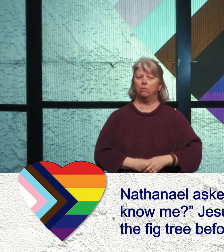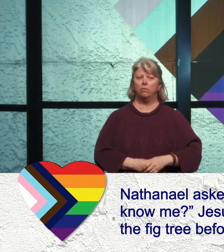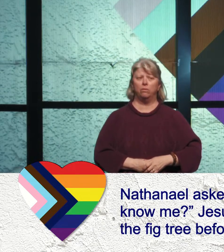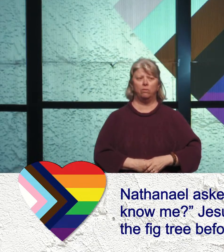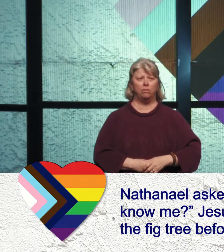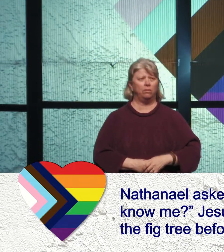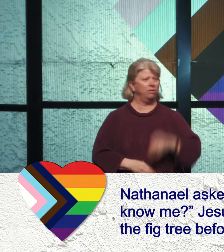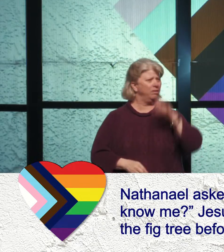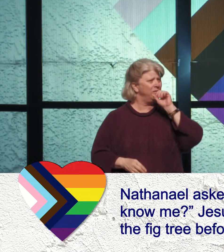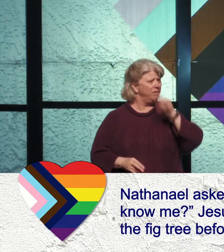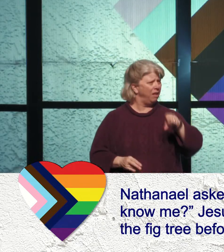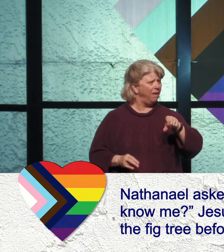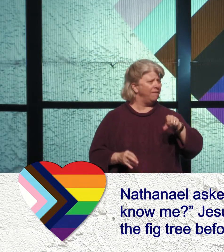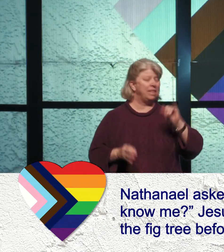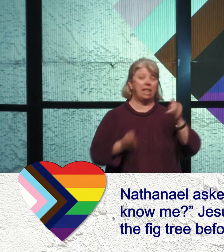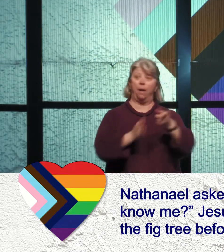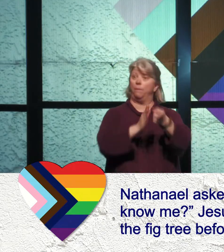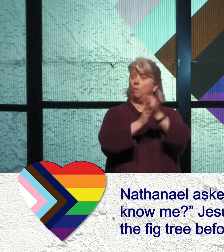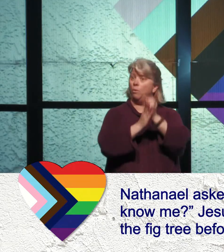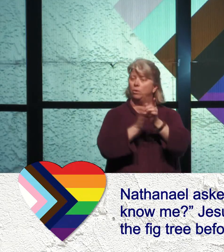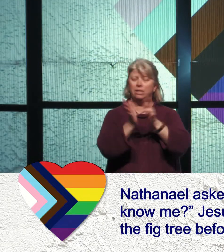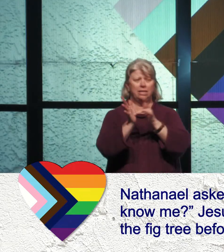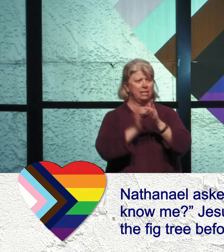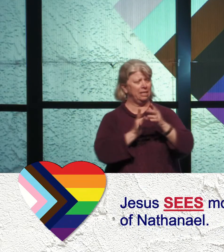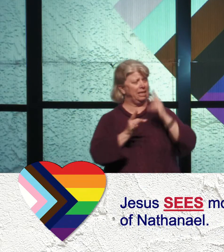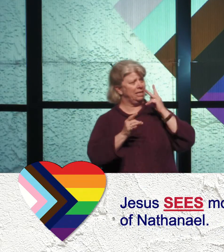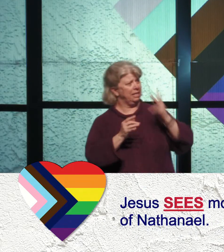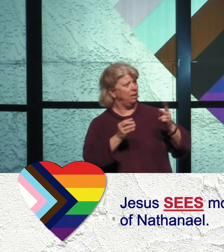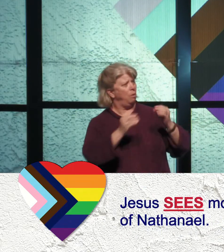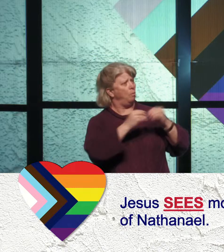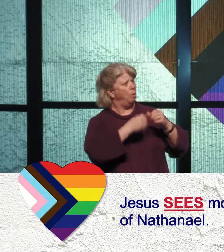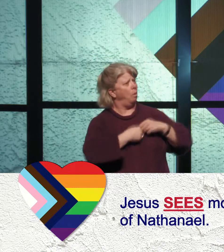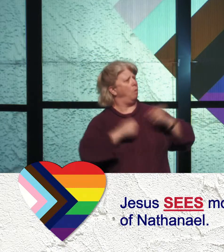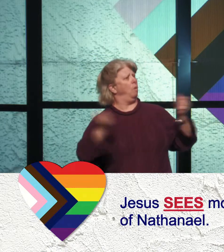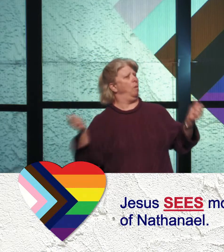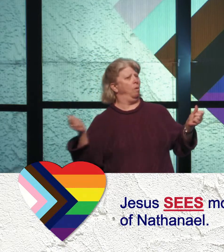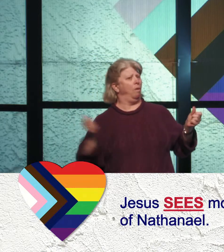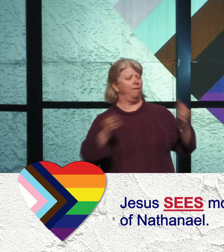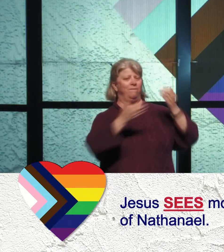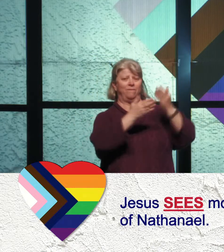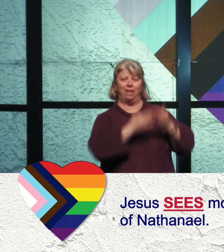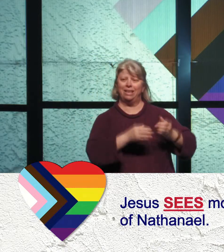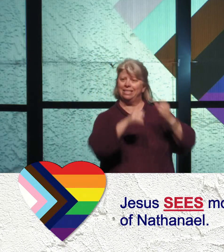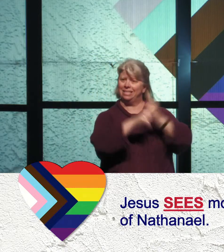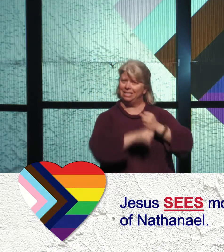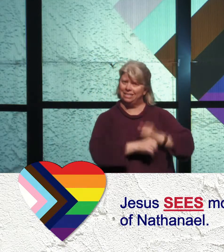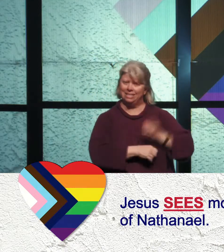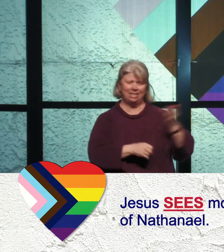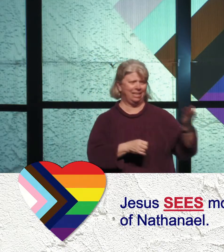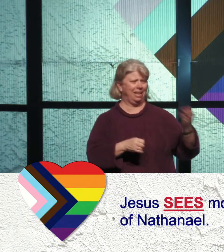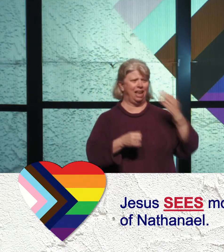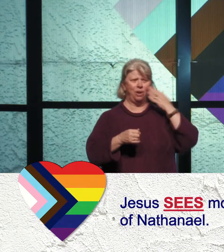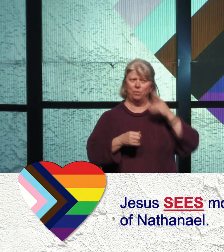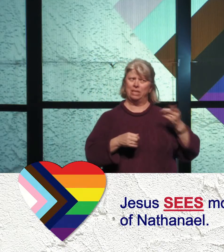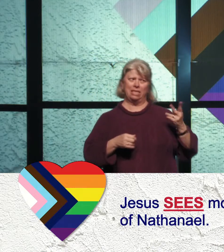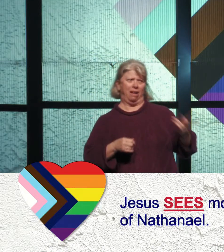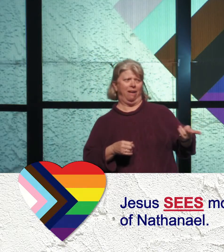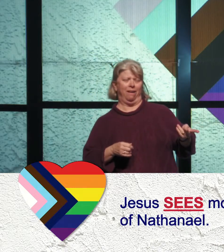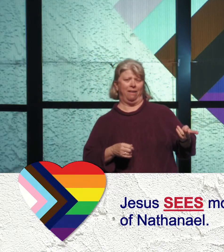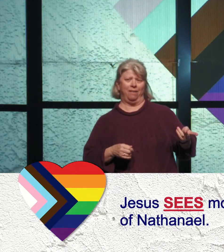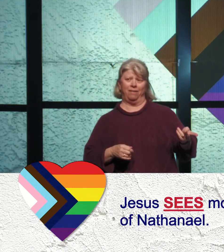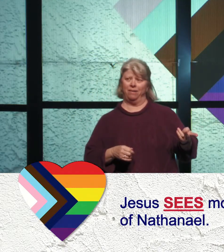I love that in this moment, Jesus sees more than the facts and the stats of Nathanael. I don't know what he saw.